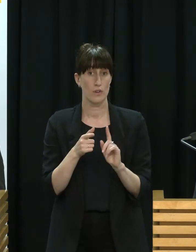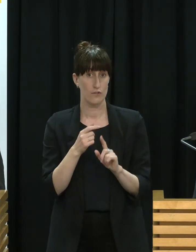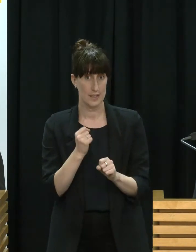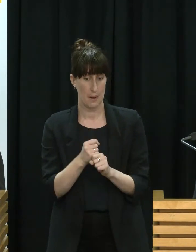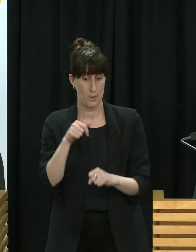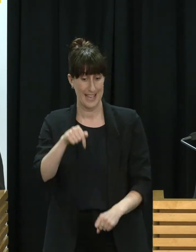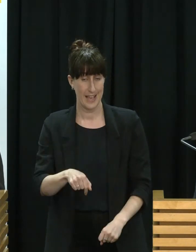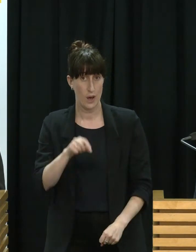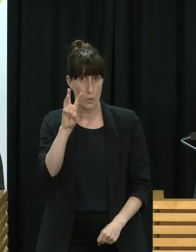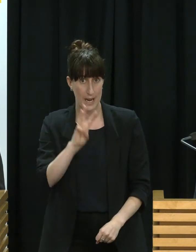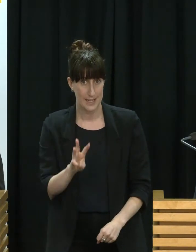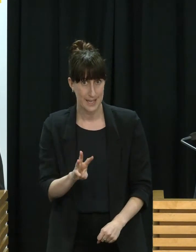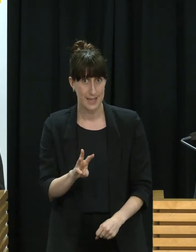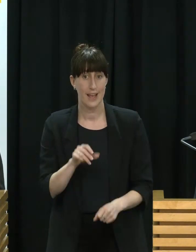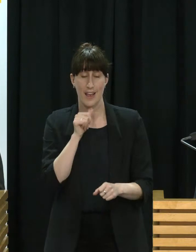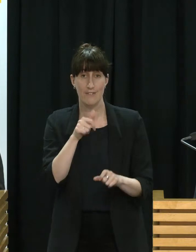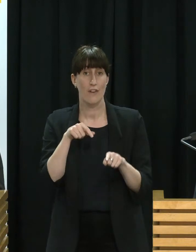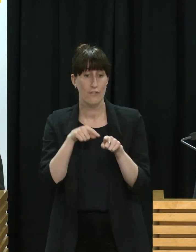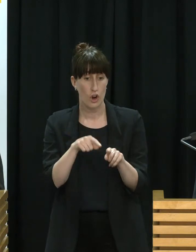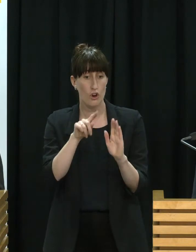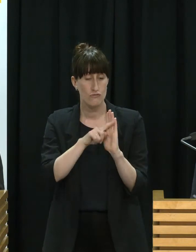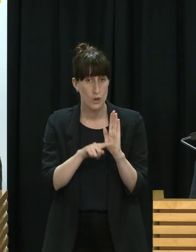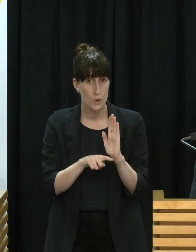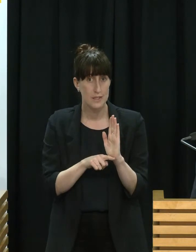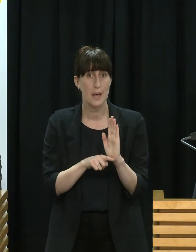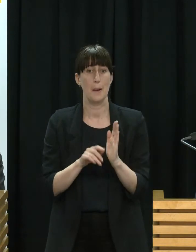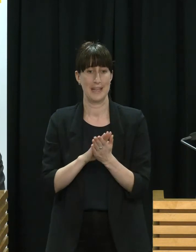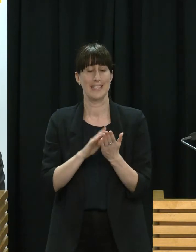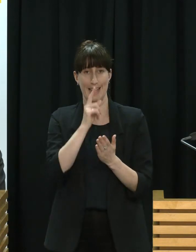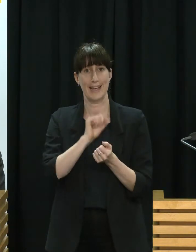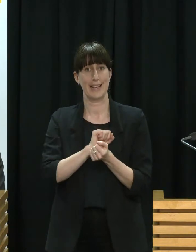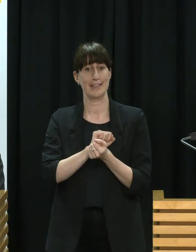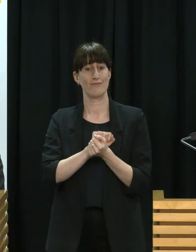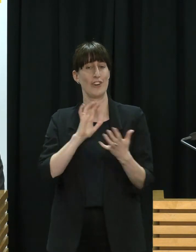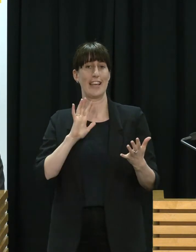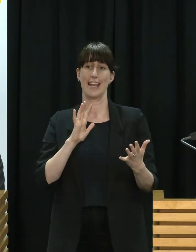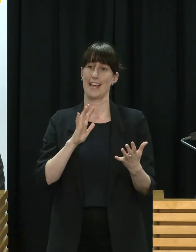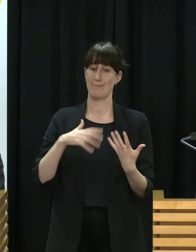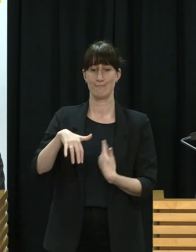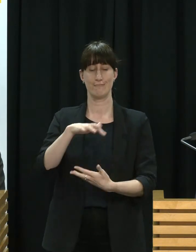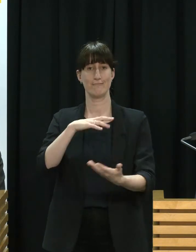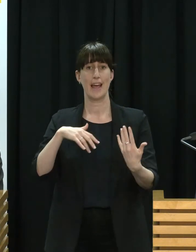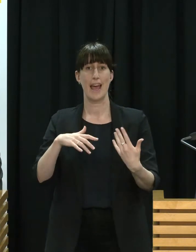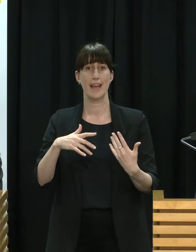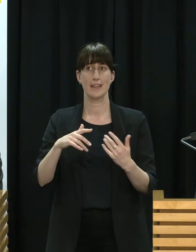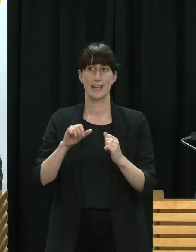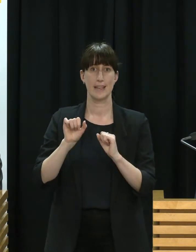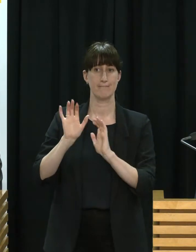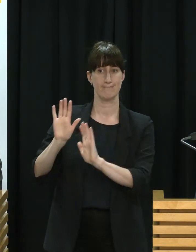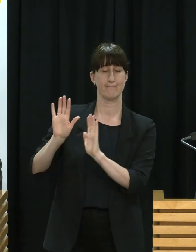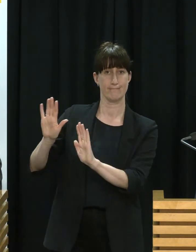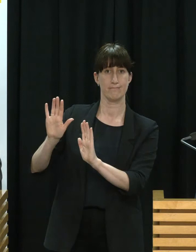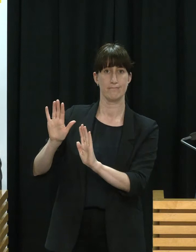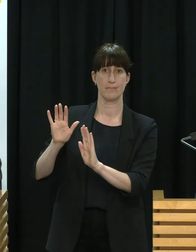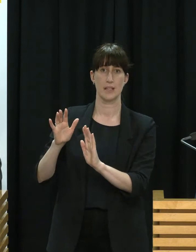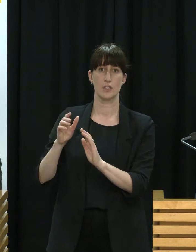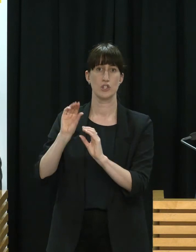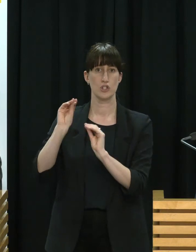that is the way we make sure that we are keeping COVID at bay. Last question. On that point, with the...